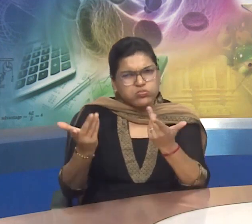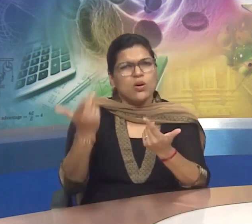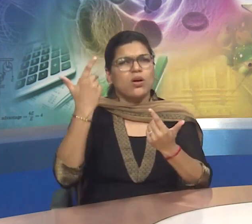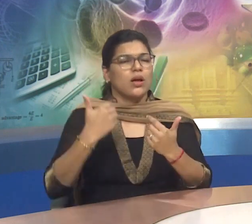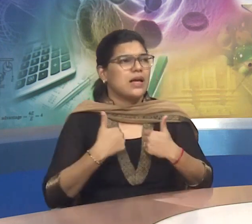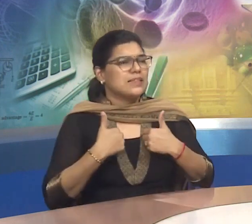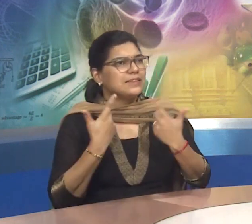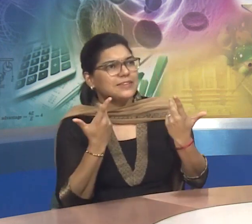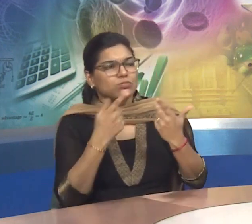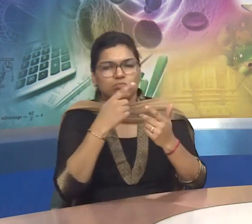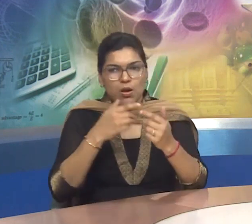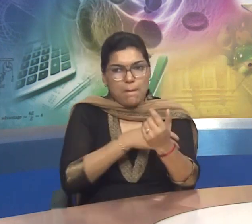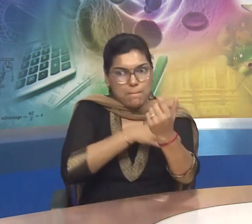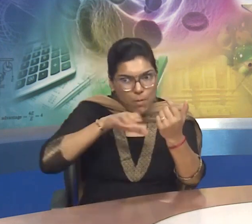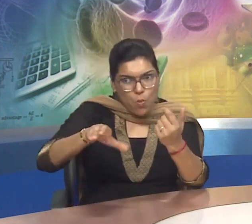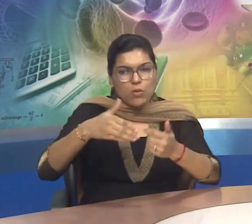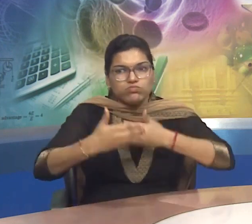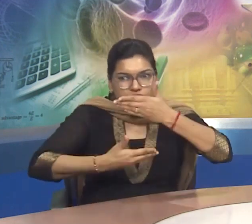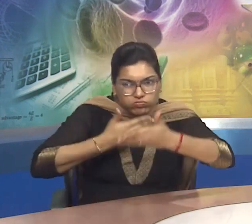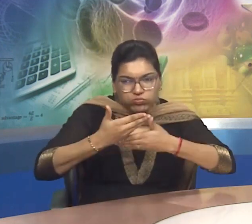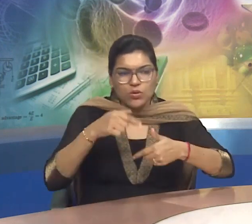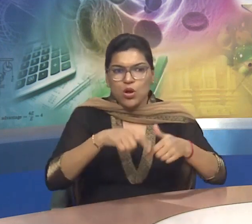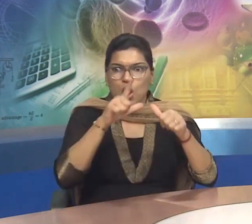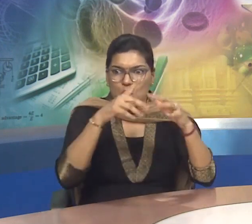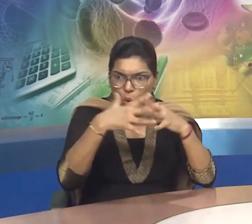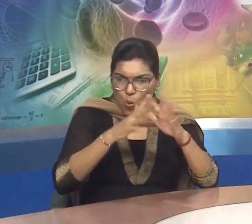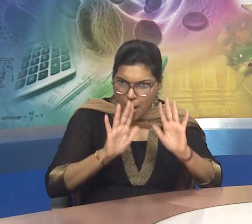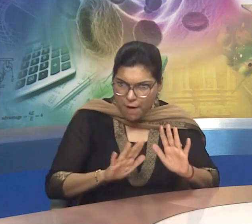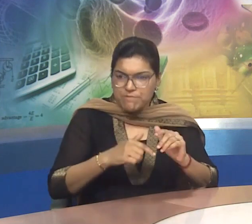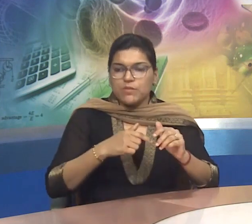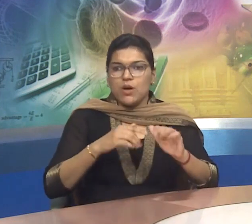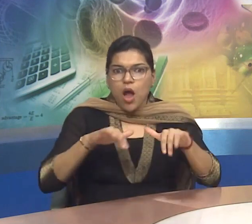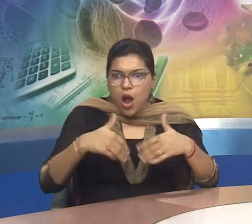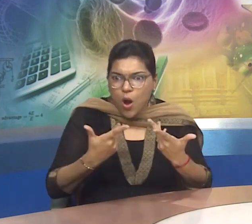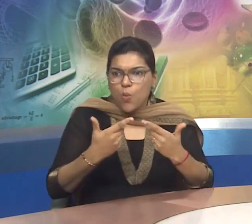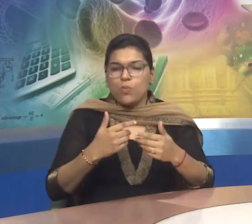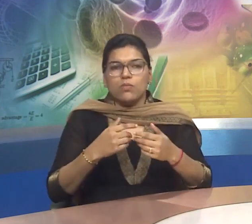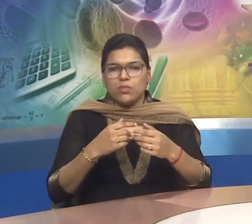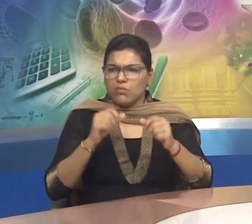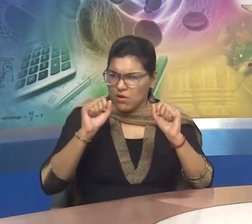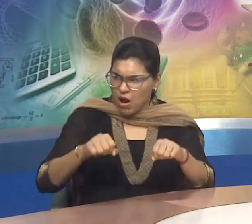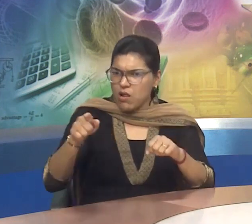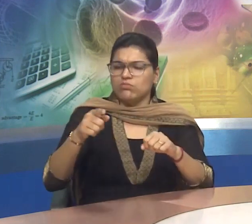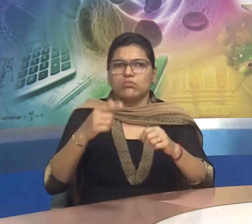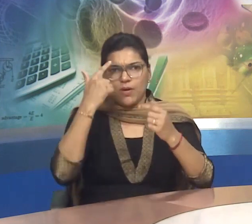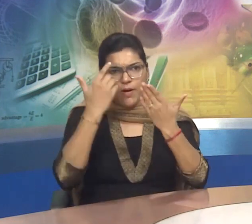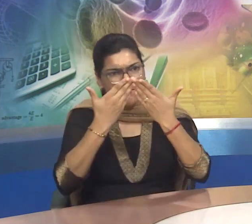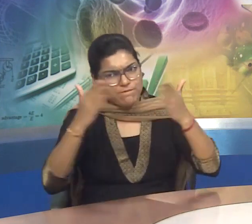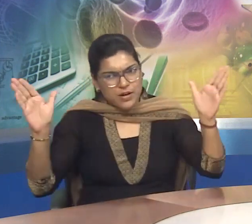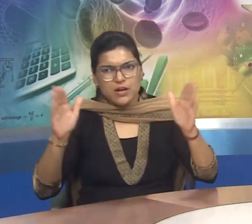she is not literate, then giving her education, giving her knowledge to